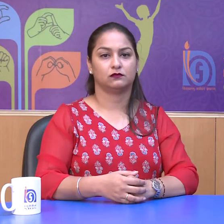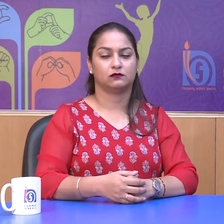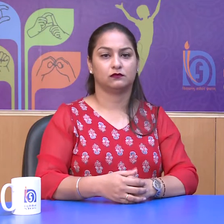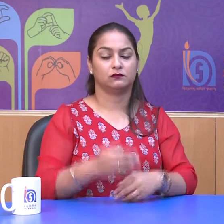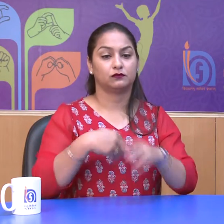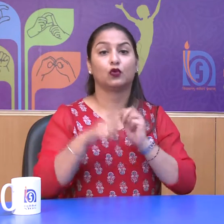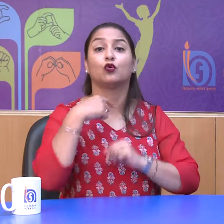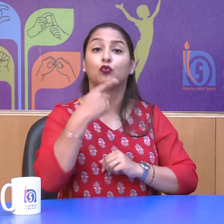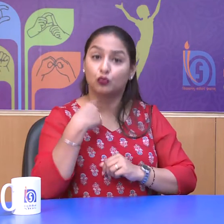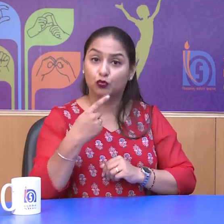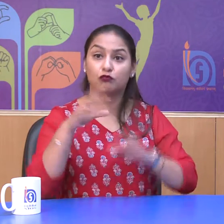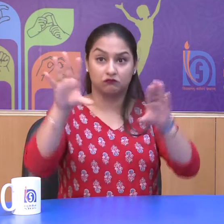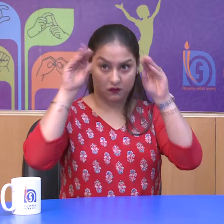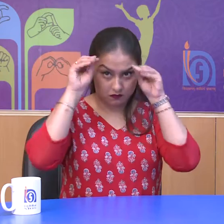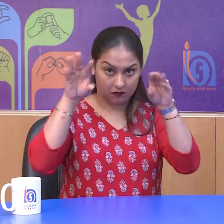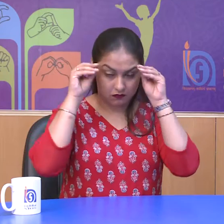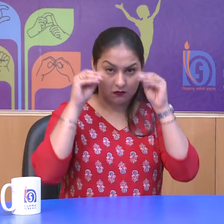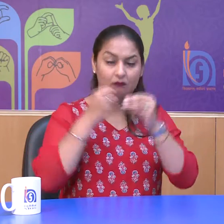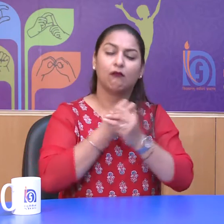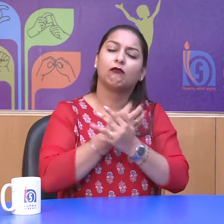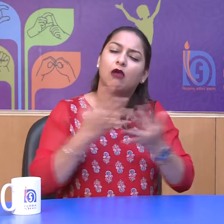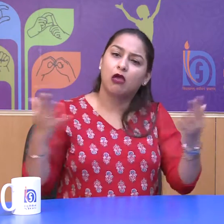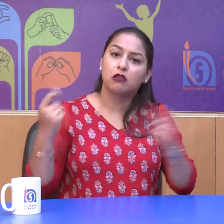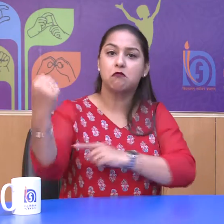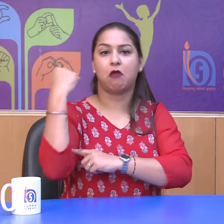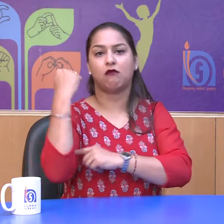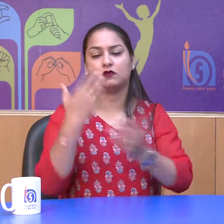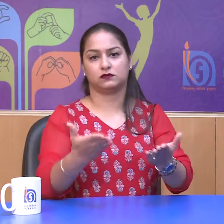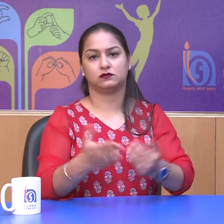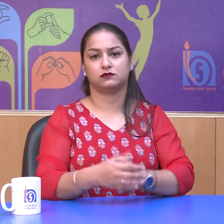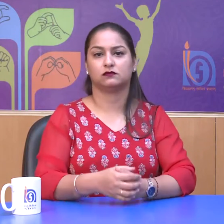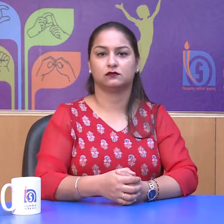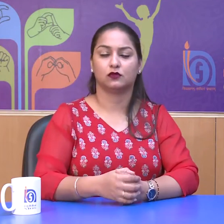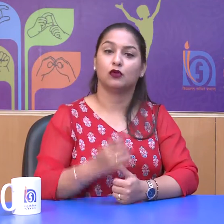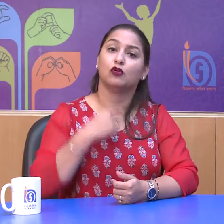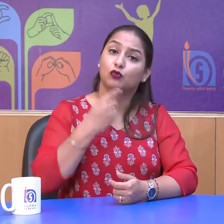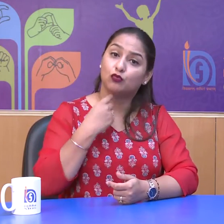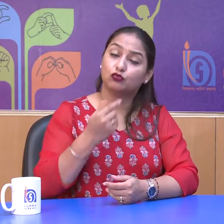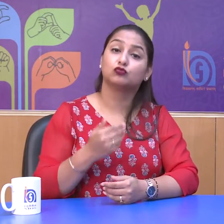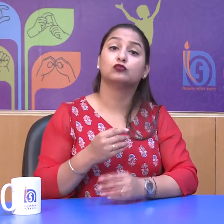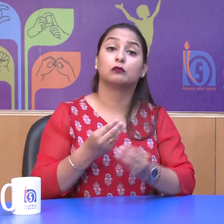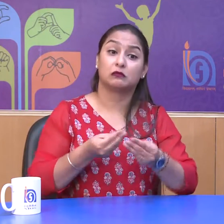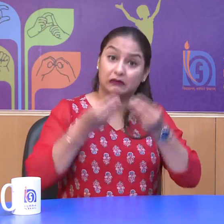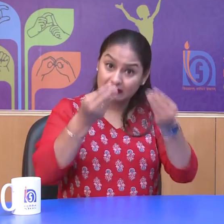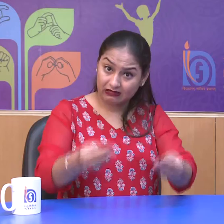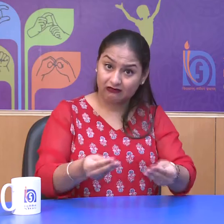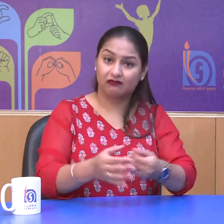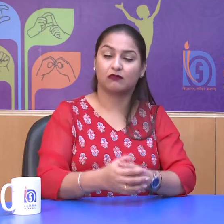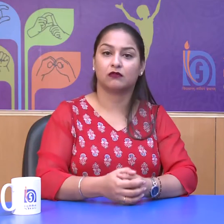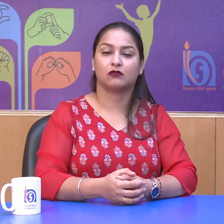has attained many powers, who were supposed to be